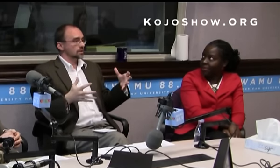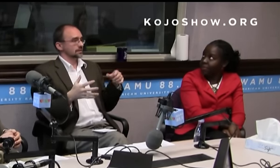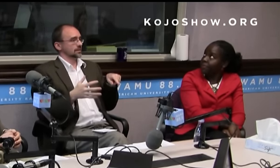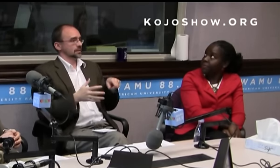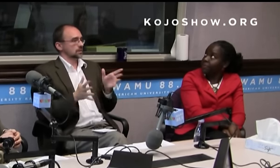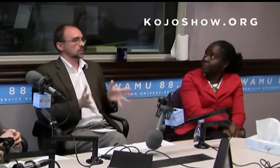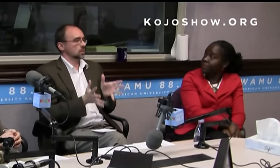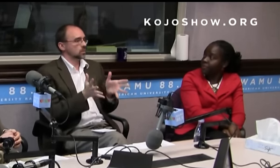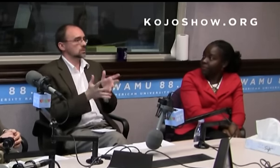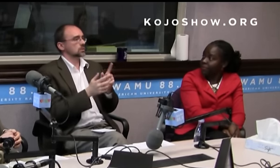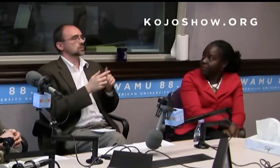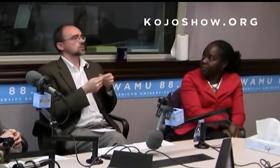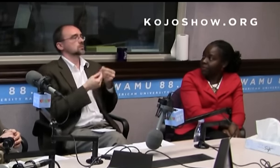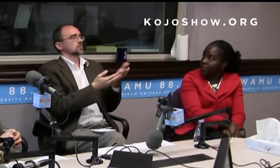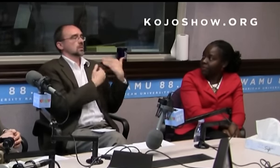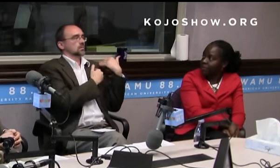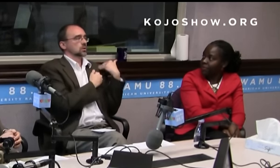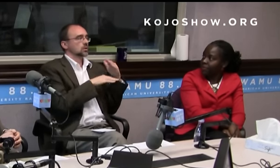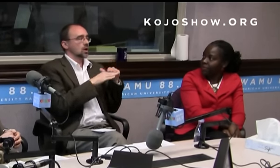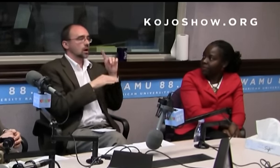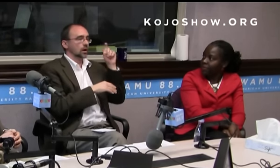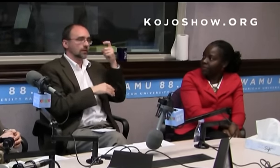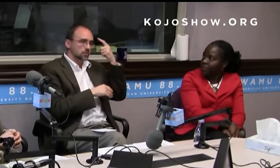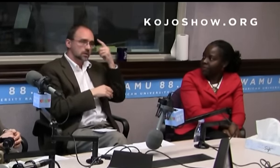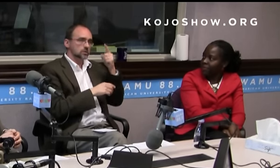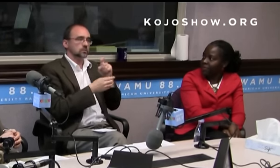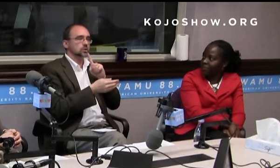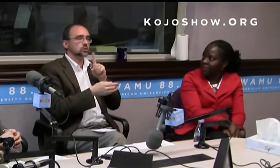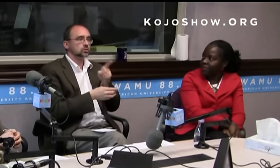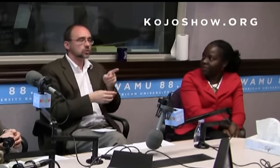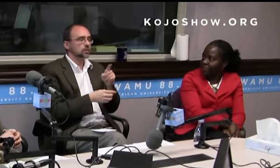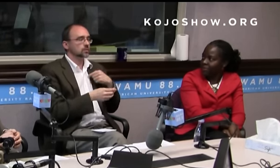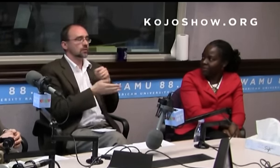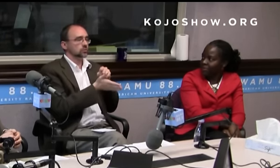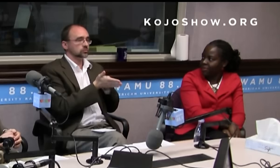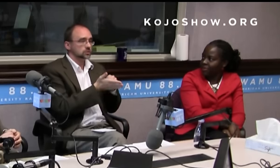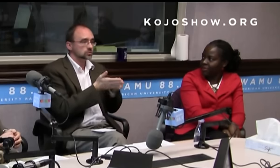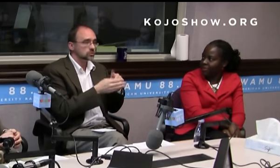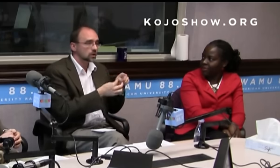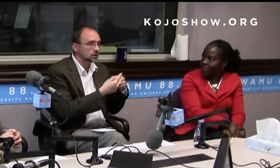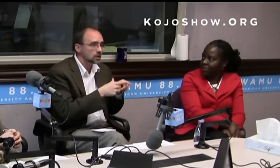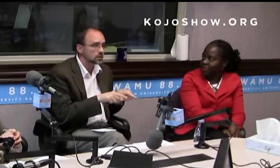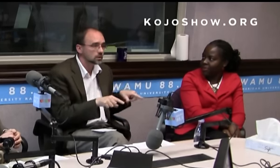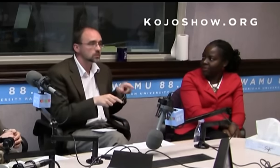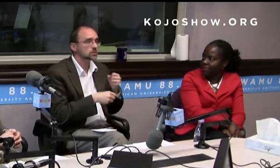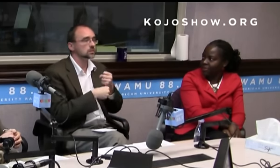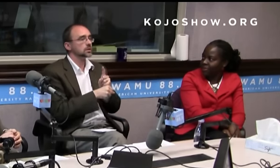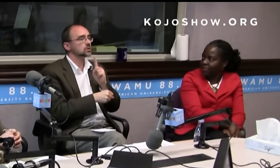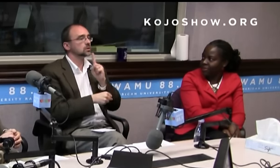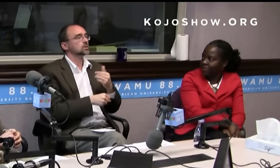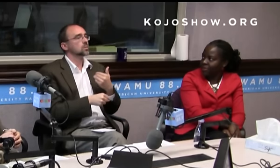And this UN Convention expanded that, you know,